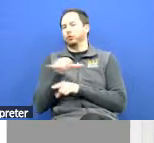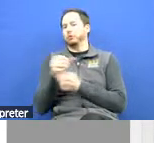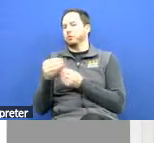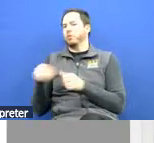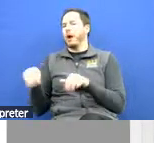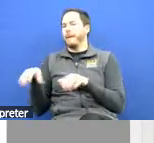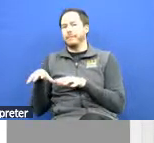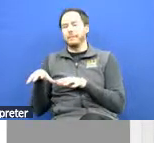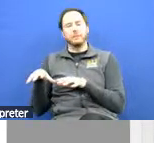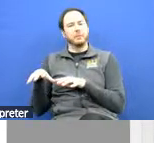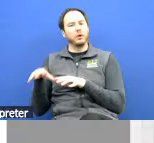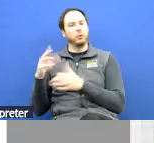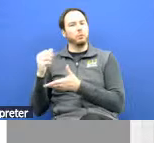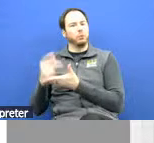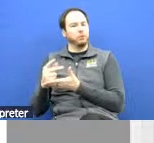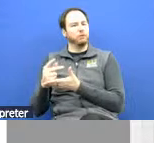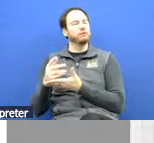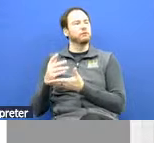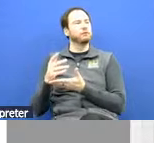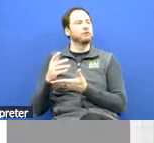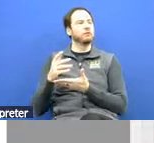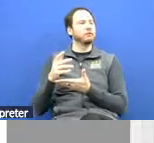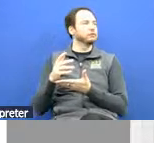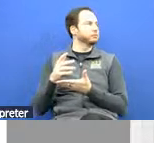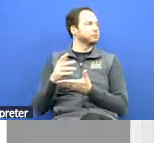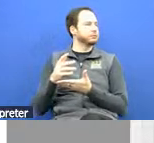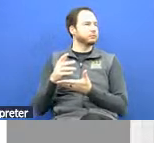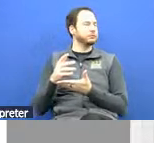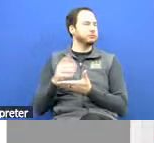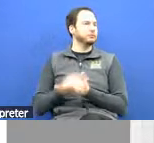the idea is, it doesn't